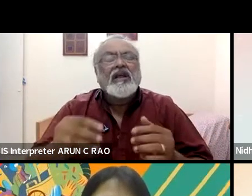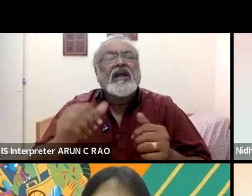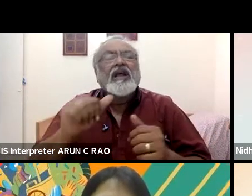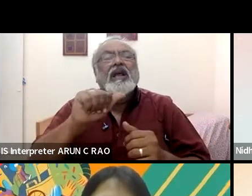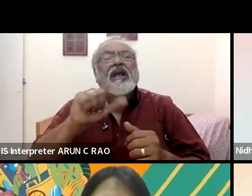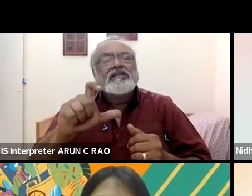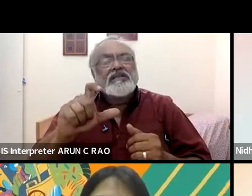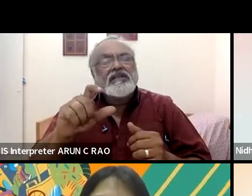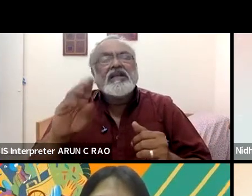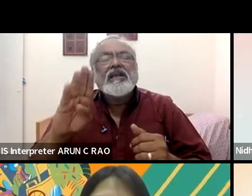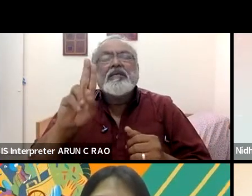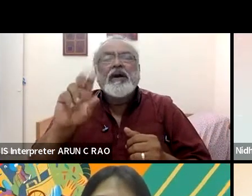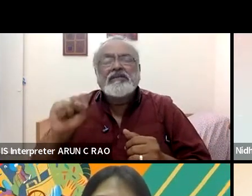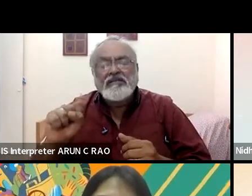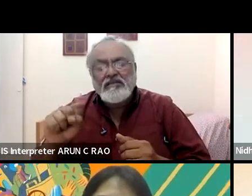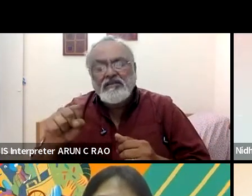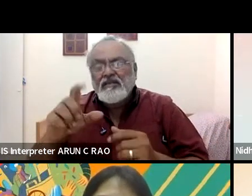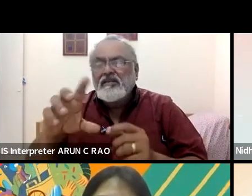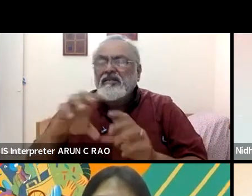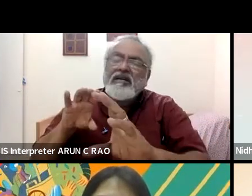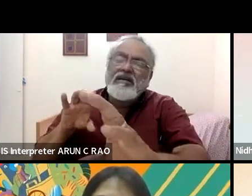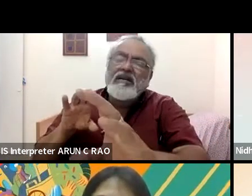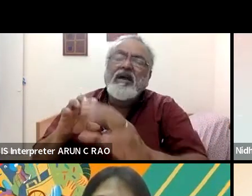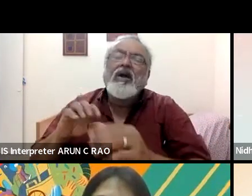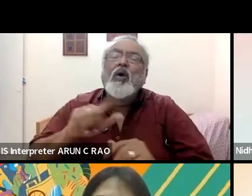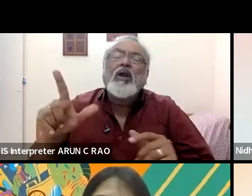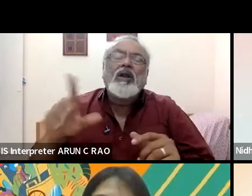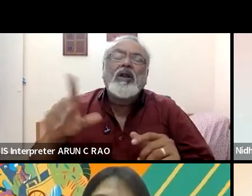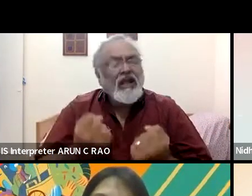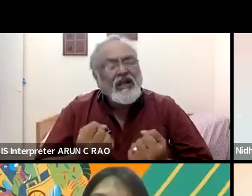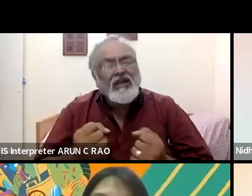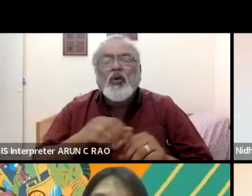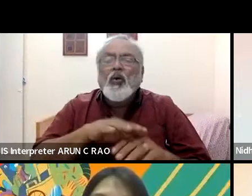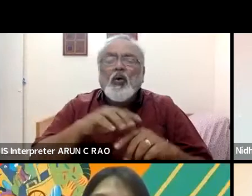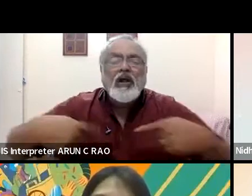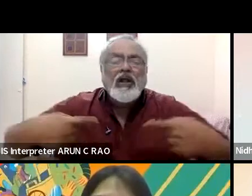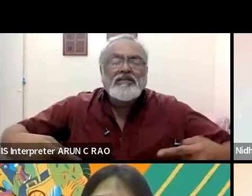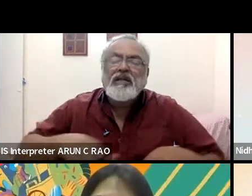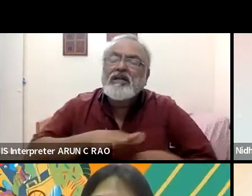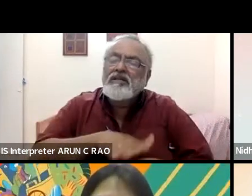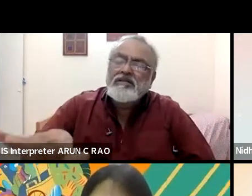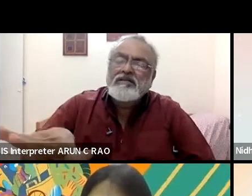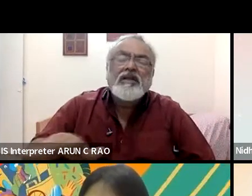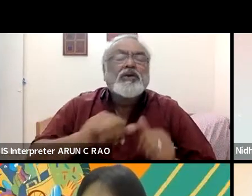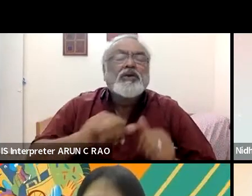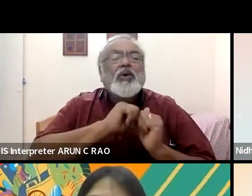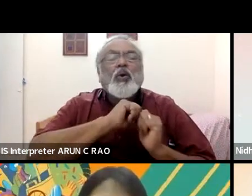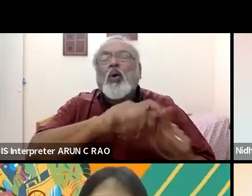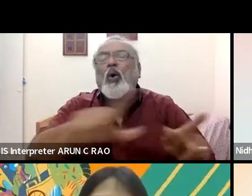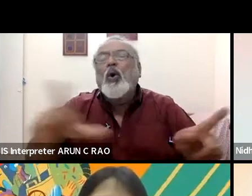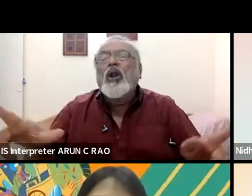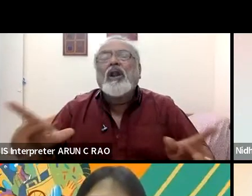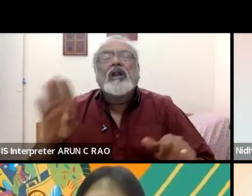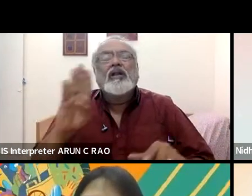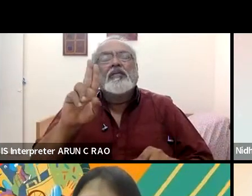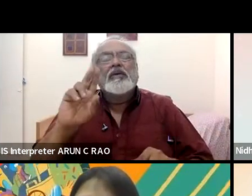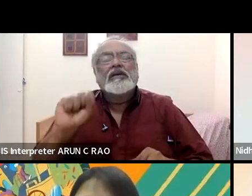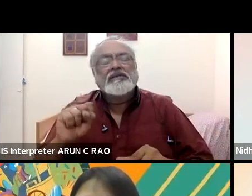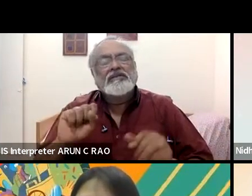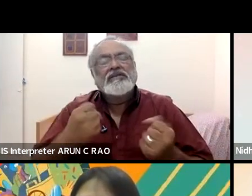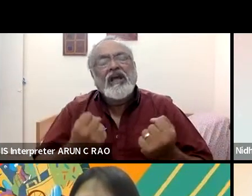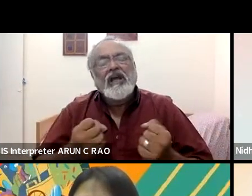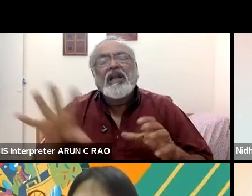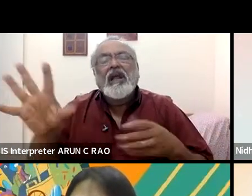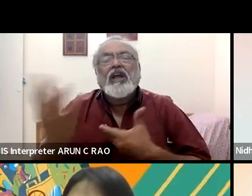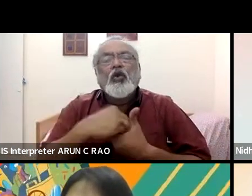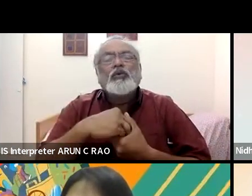be waiting for 100th bus to pick me up and take me somewhere if I'm in a wheelchair. Every bus could be inclusive, and it's not going to cost us anything. With